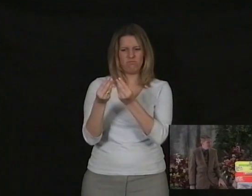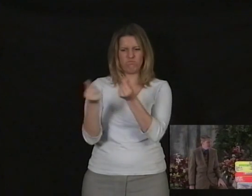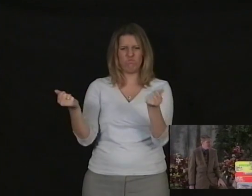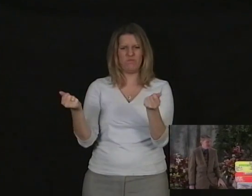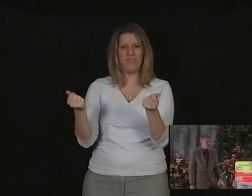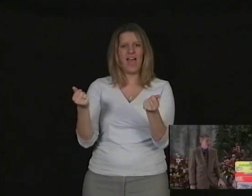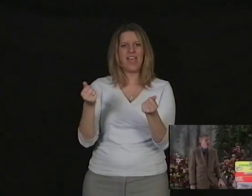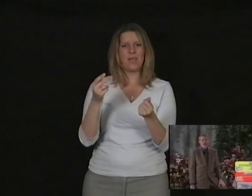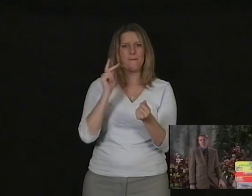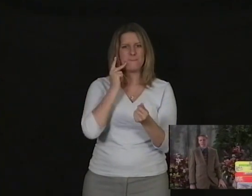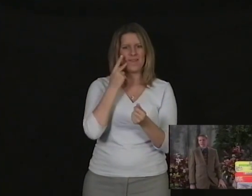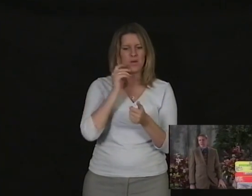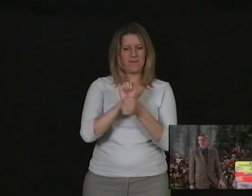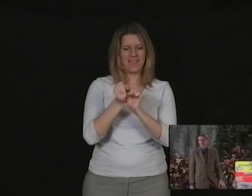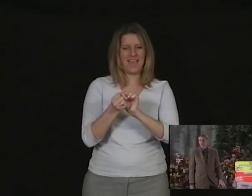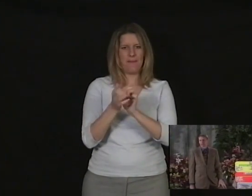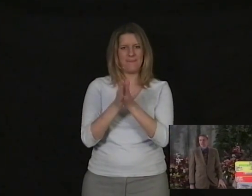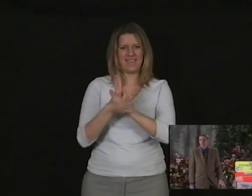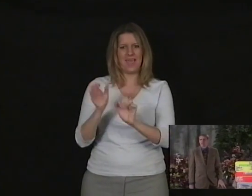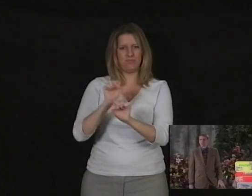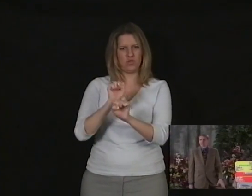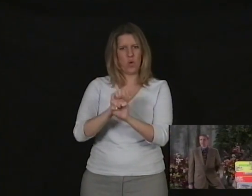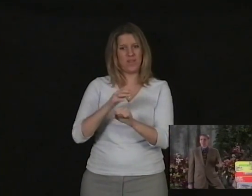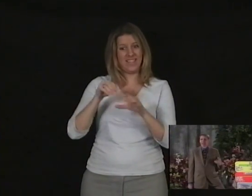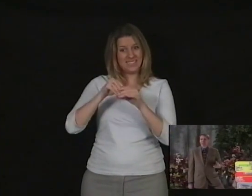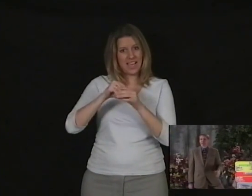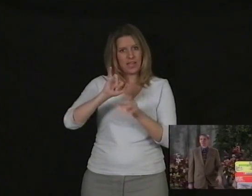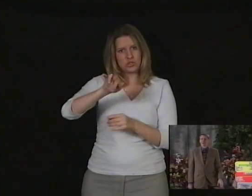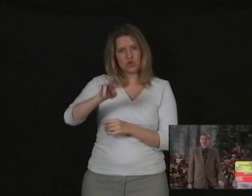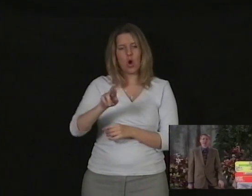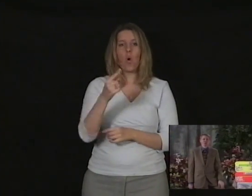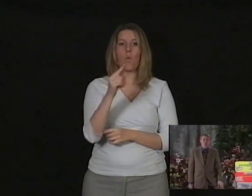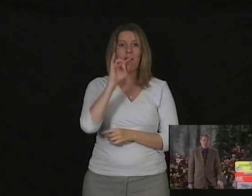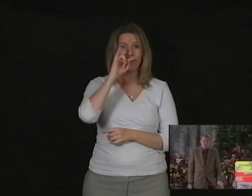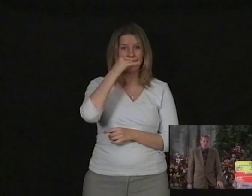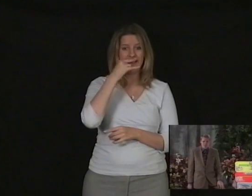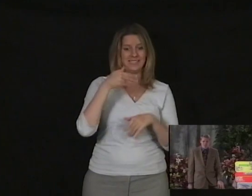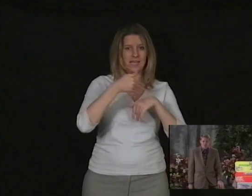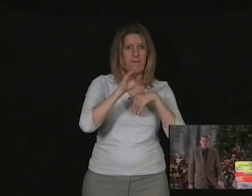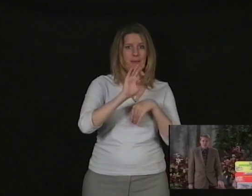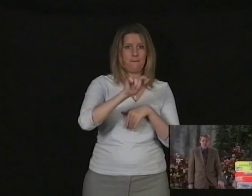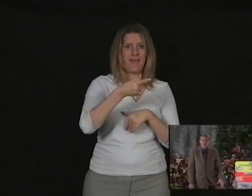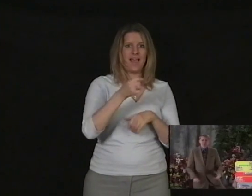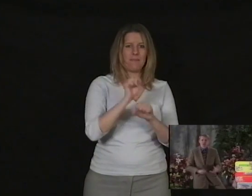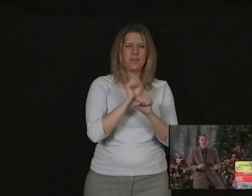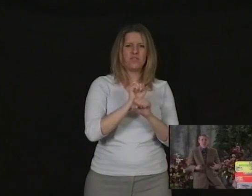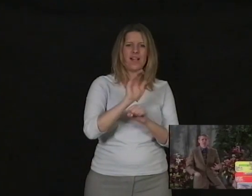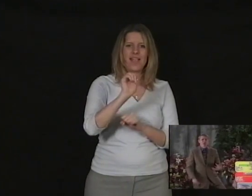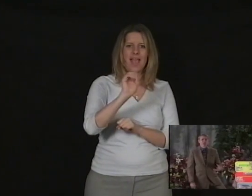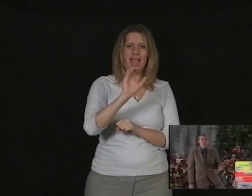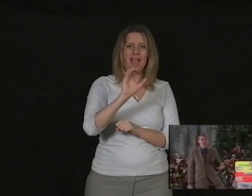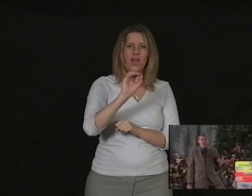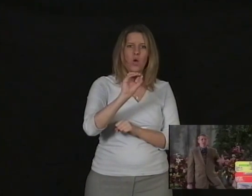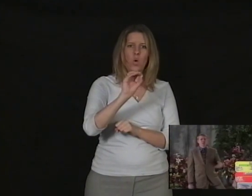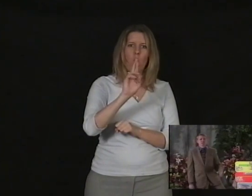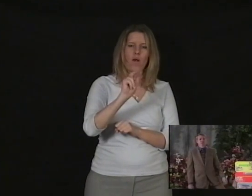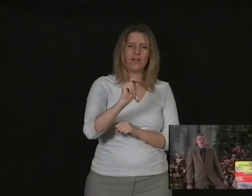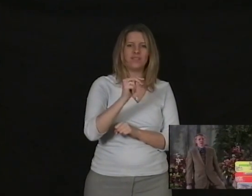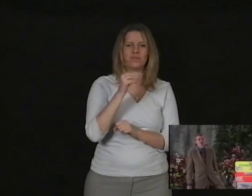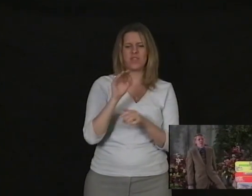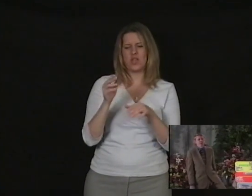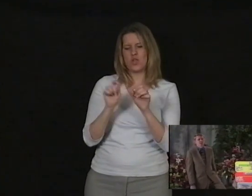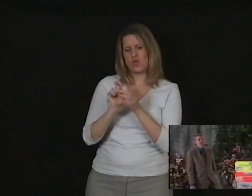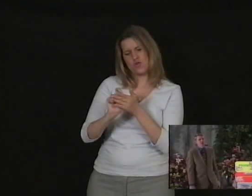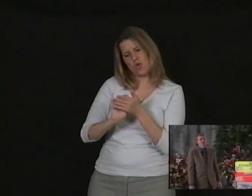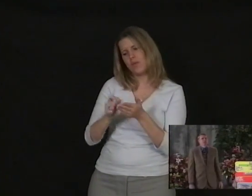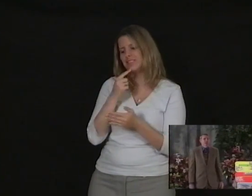jar. We got the jar and the pickle. Come on up and see it. One kid sent me a bag of petrified acorns with a little note. He said, Brother Hovind, I put these acorns in the